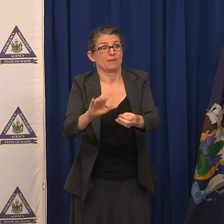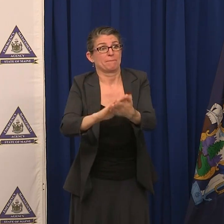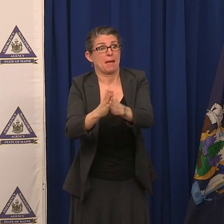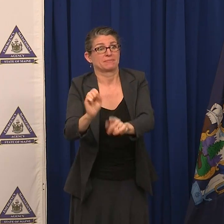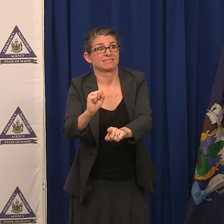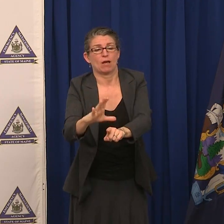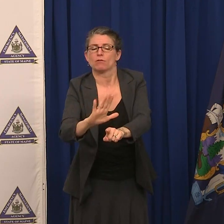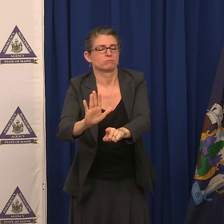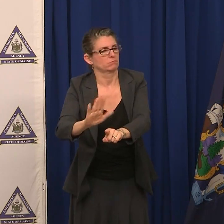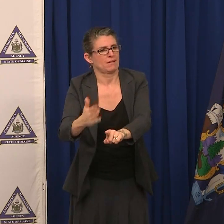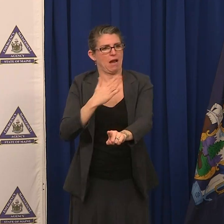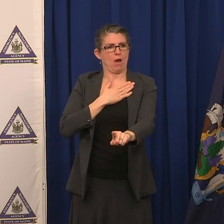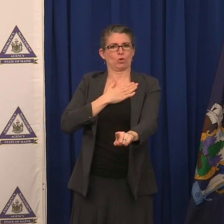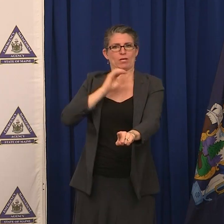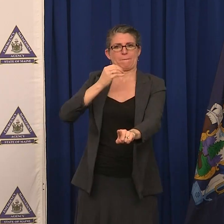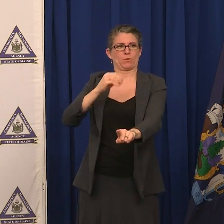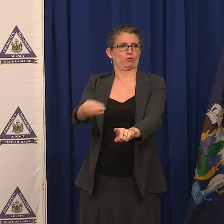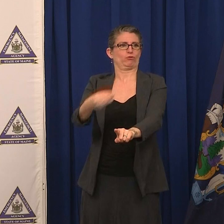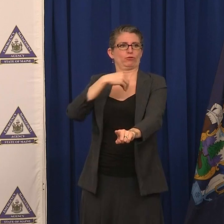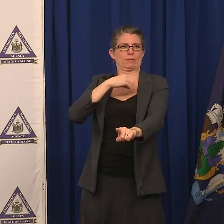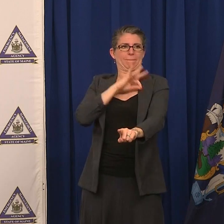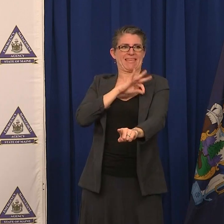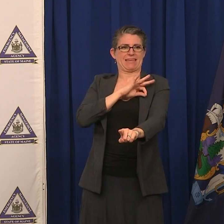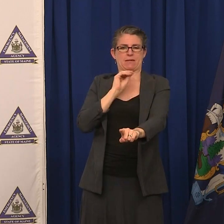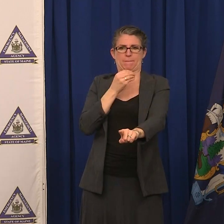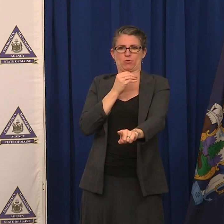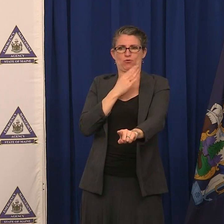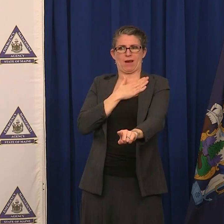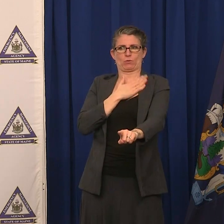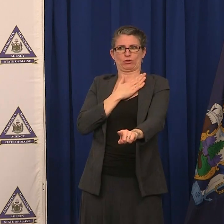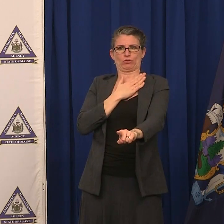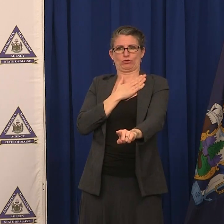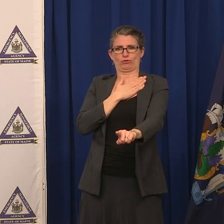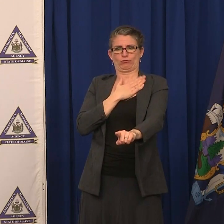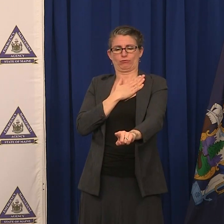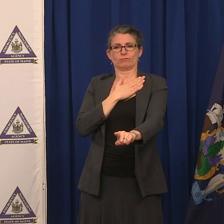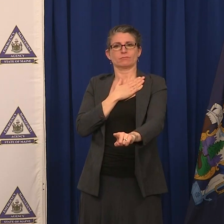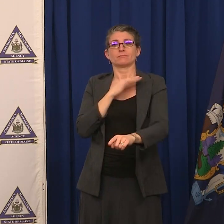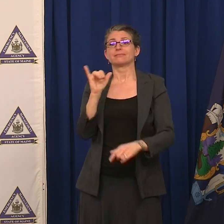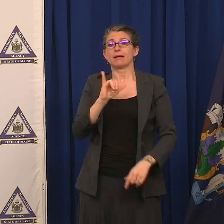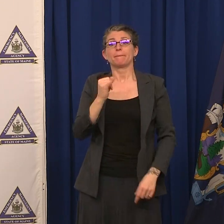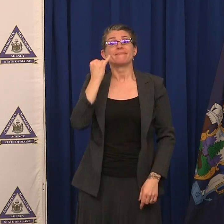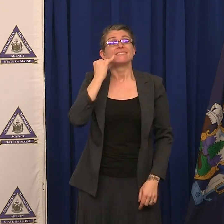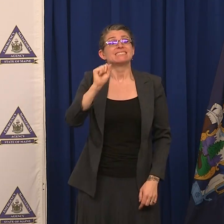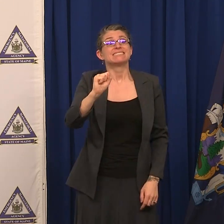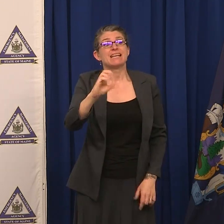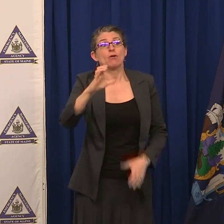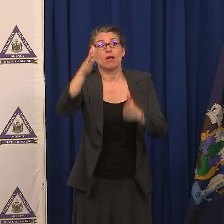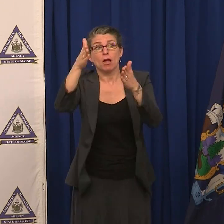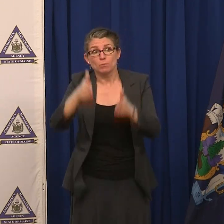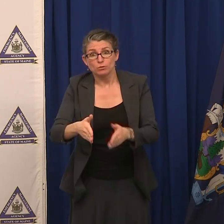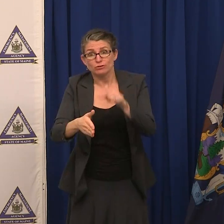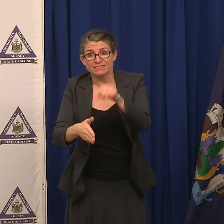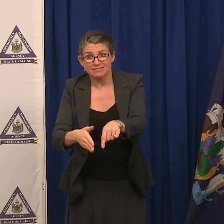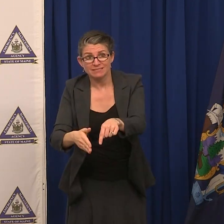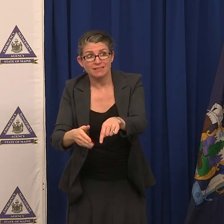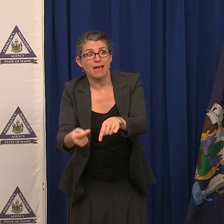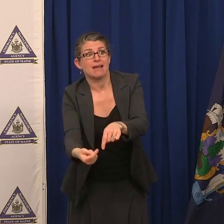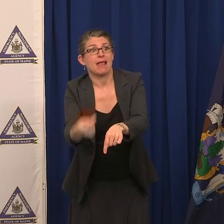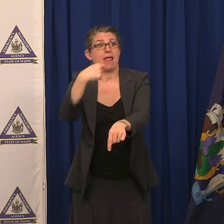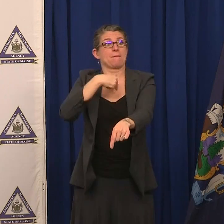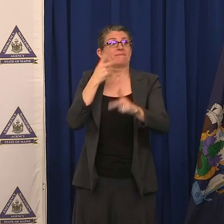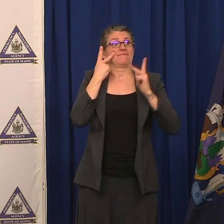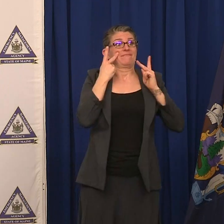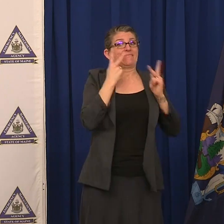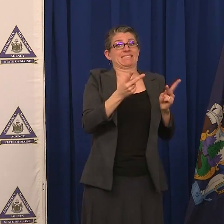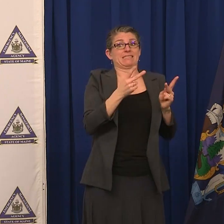get diagnosed in Maine, they may get, we do an interstate transfer, and that case is managed by their